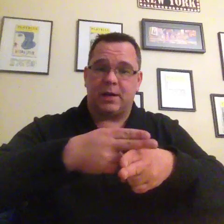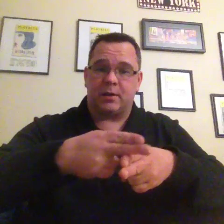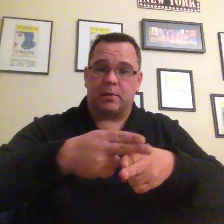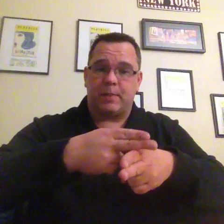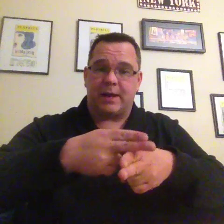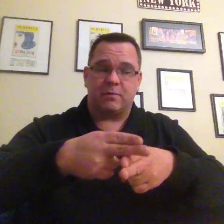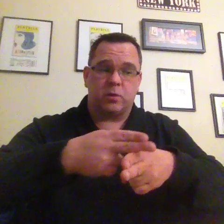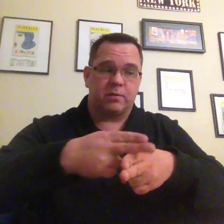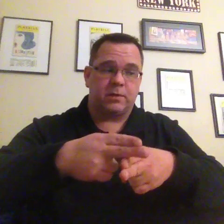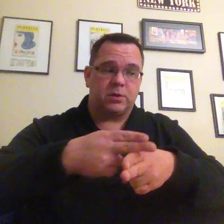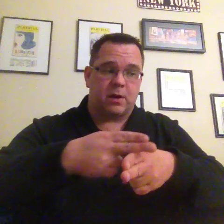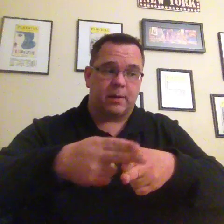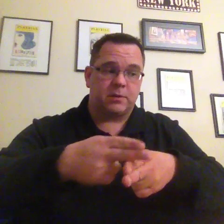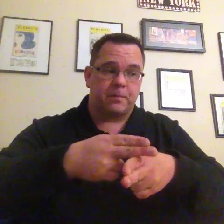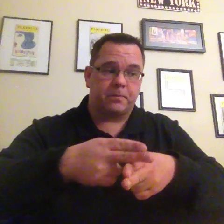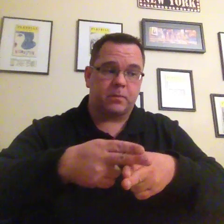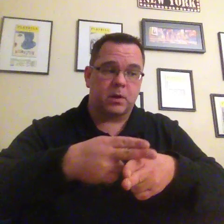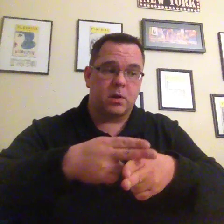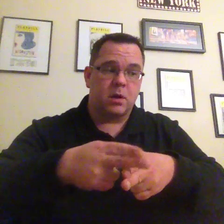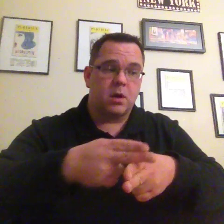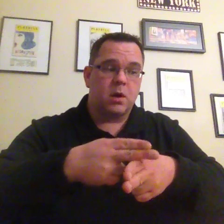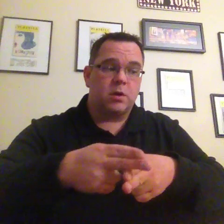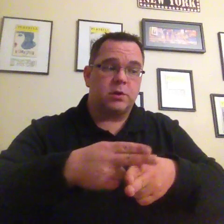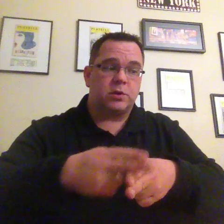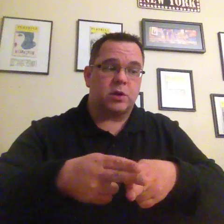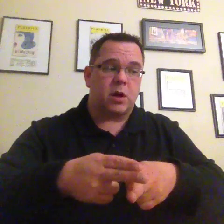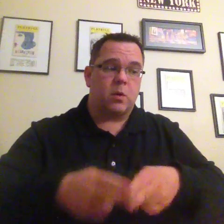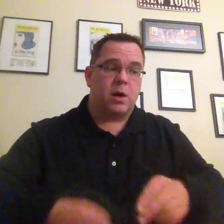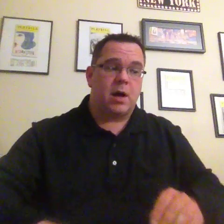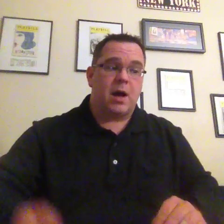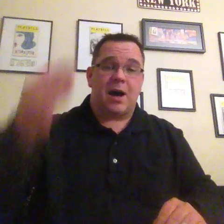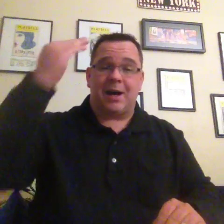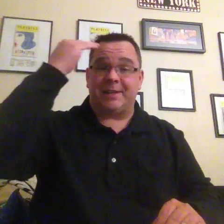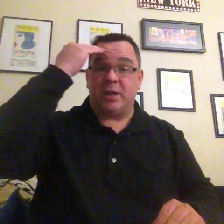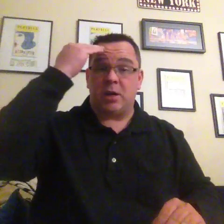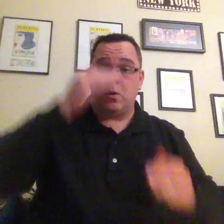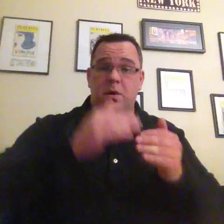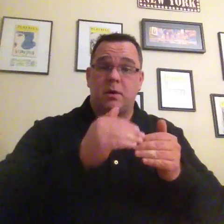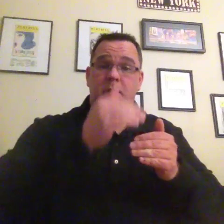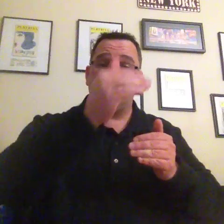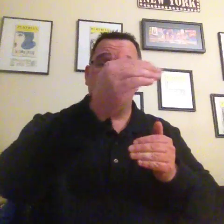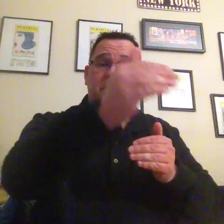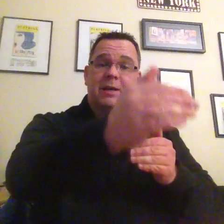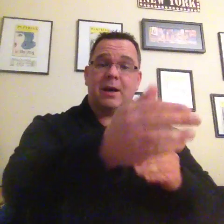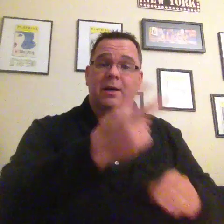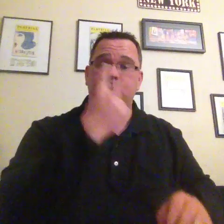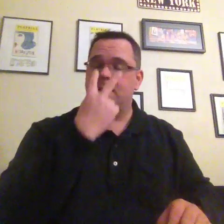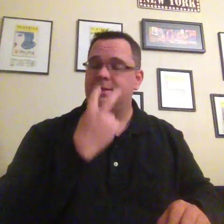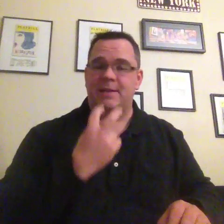other, back and forth a few times. So, I know, beyond a